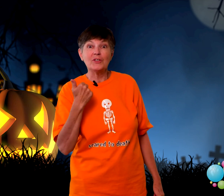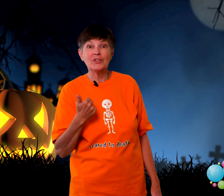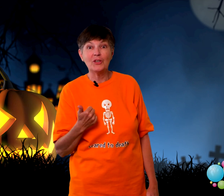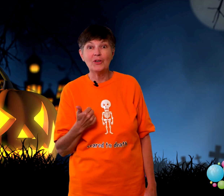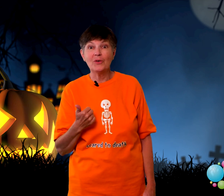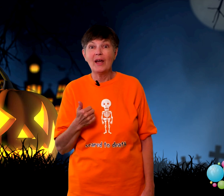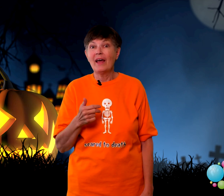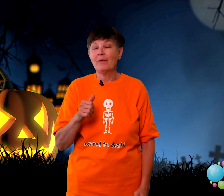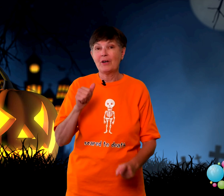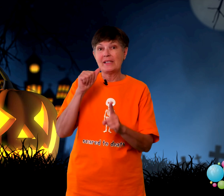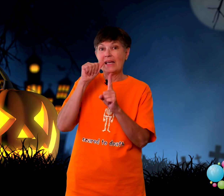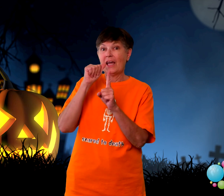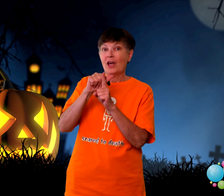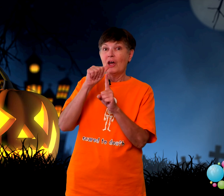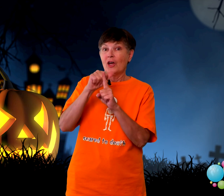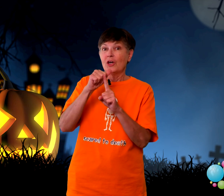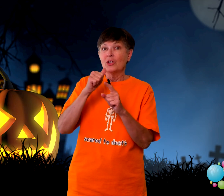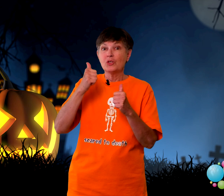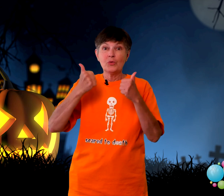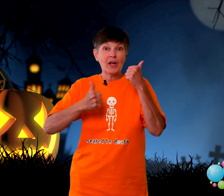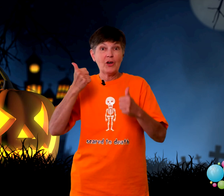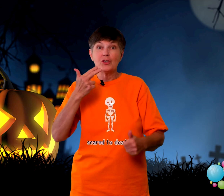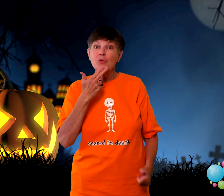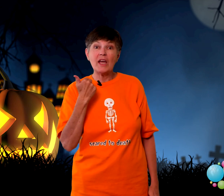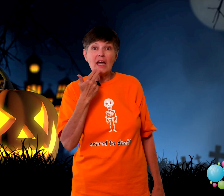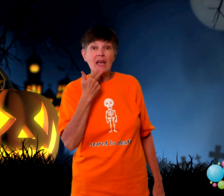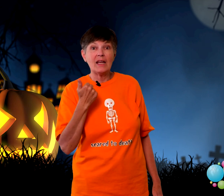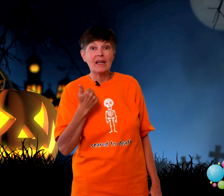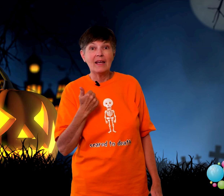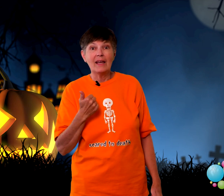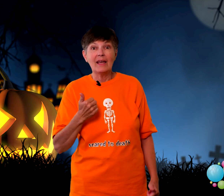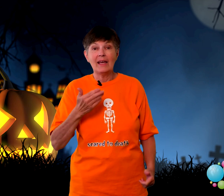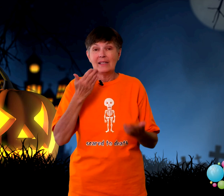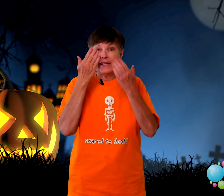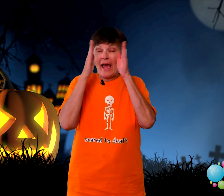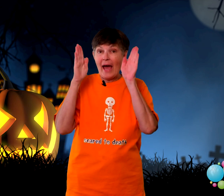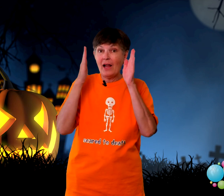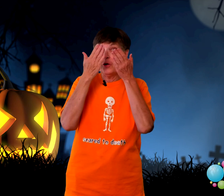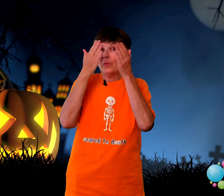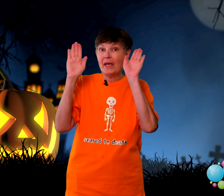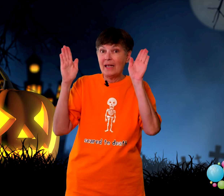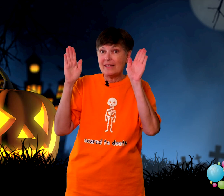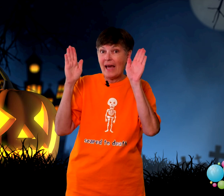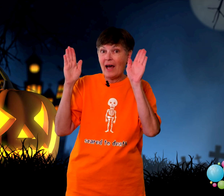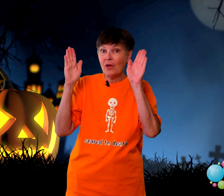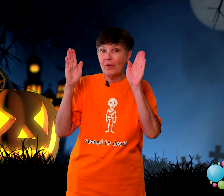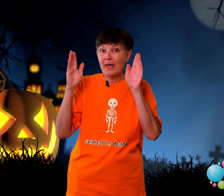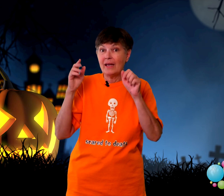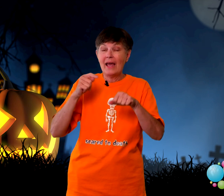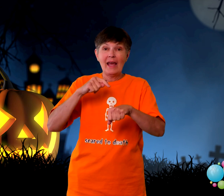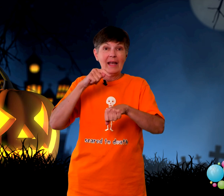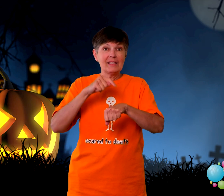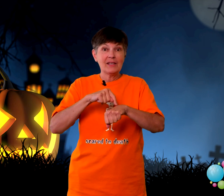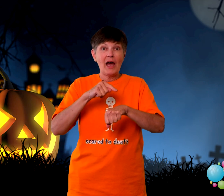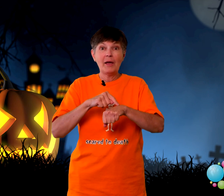trick-or-treaters do. And then we're going to say trick or treat. It's Halloween, it's time